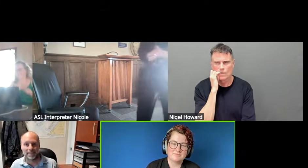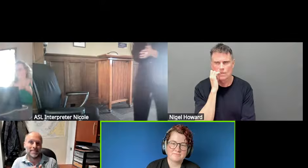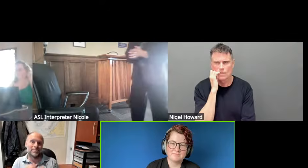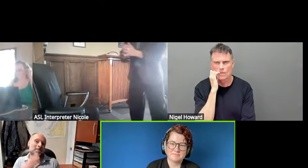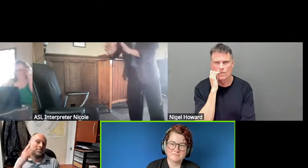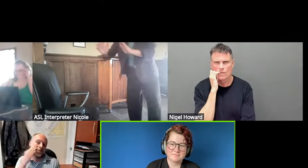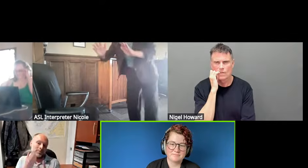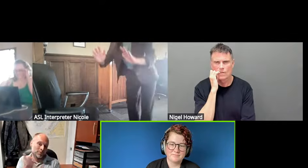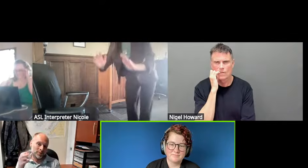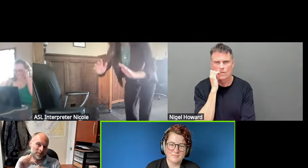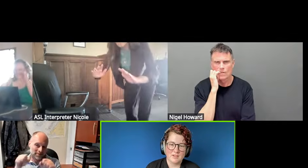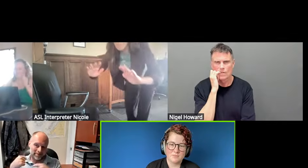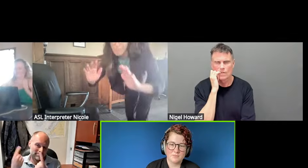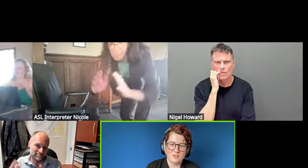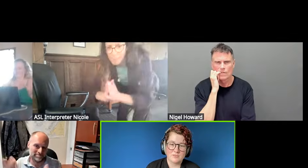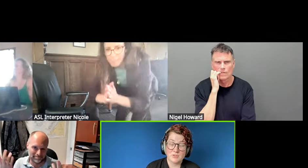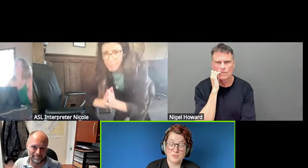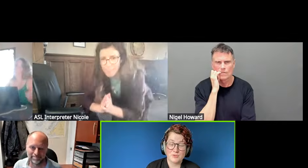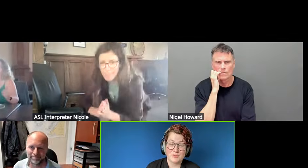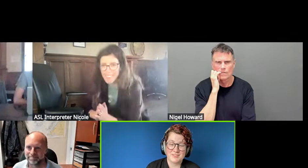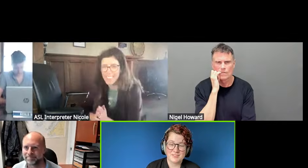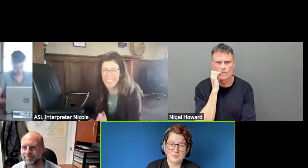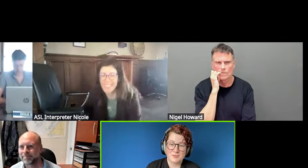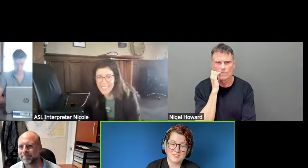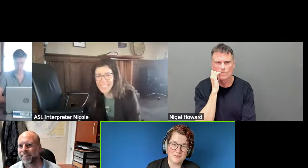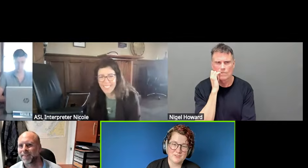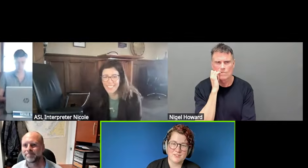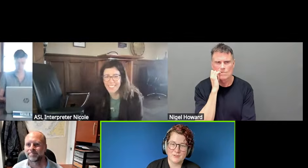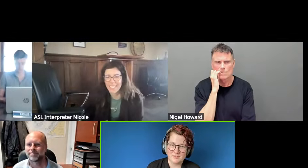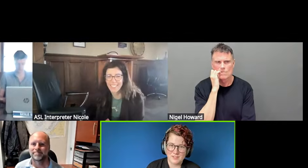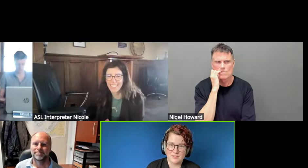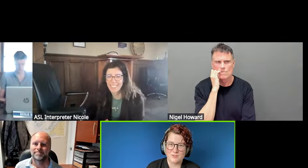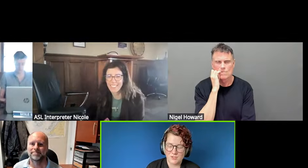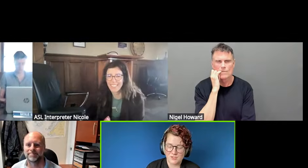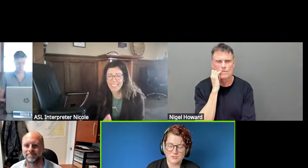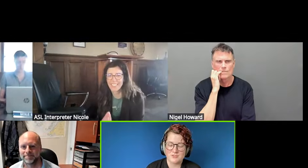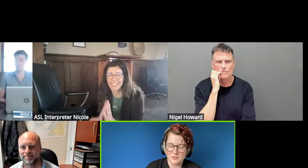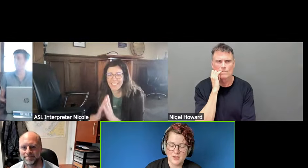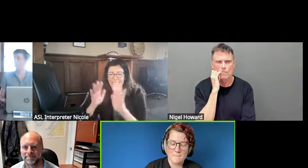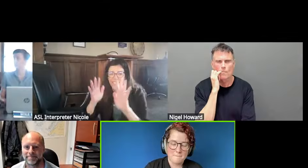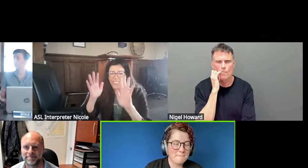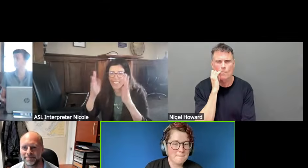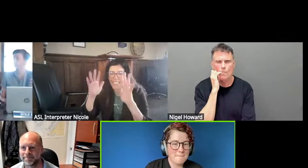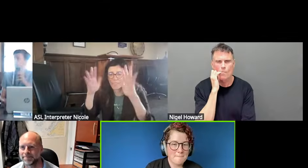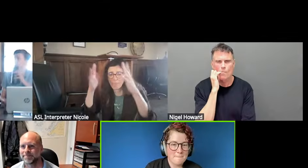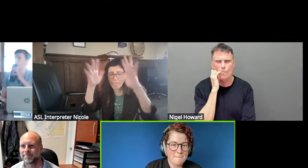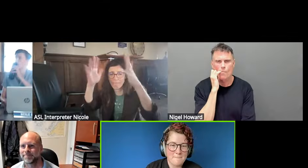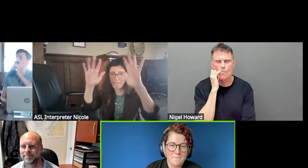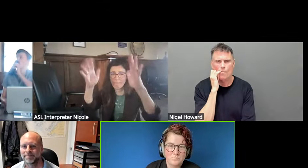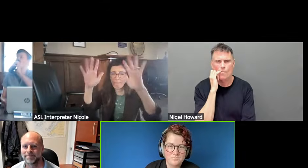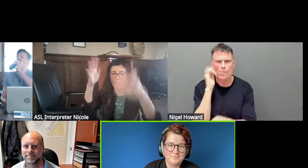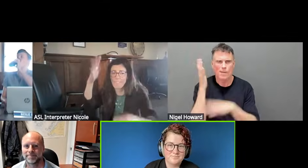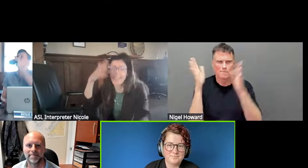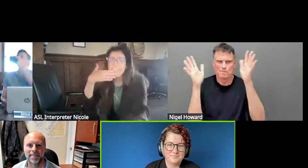accessibility. Yeah, I've been through the system myself, and now I've seen it through my children. So yeah.